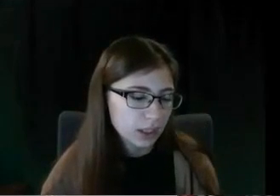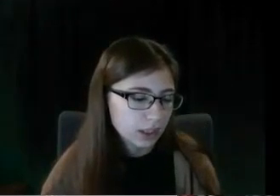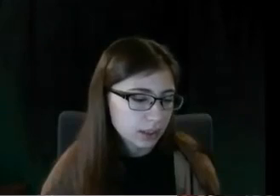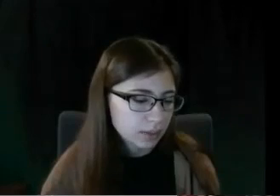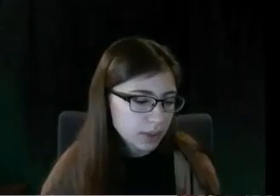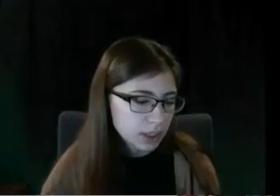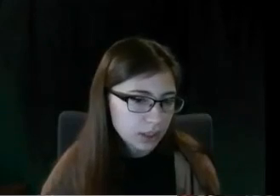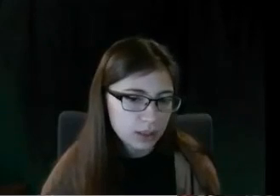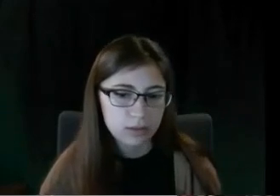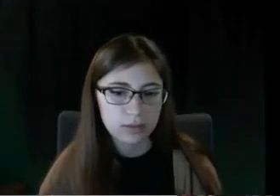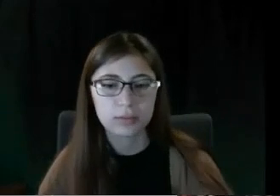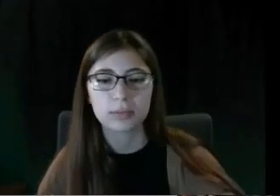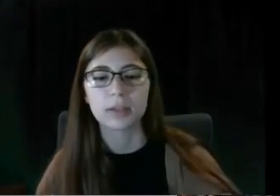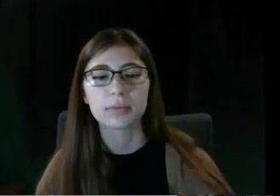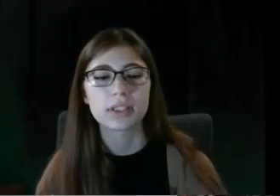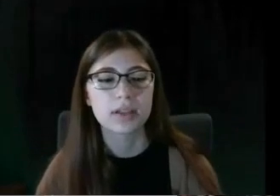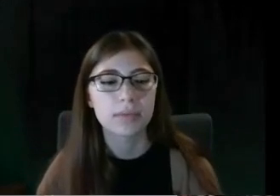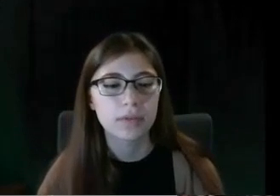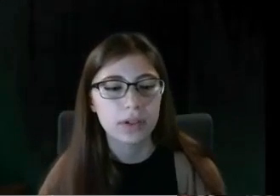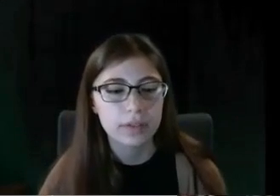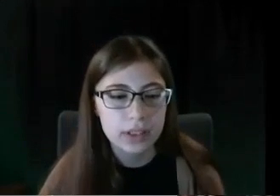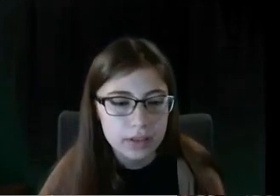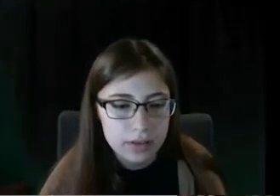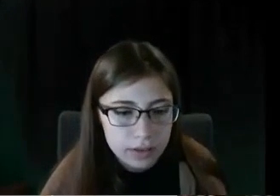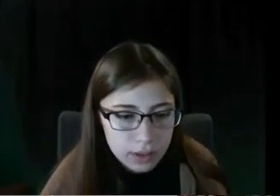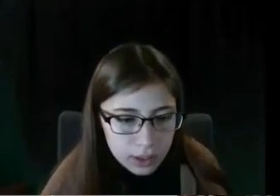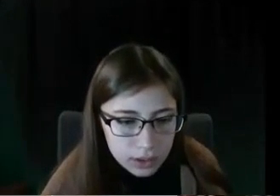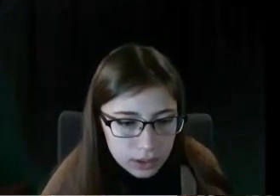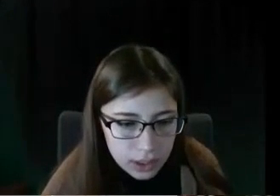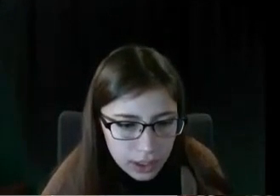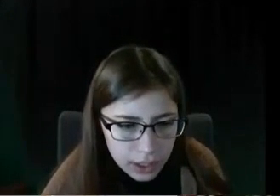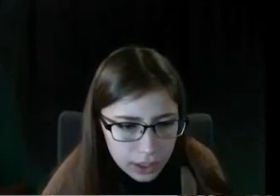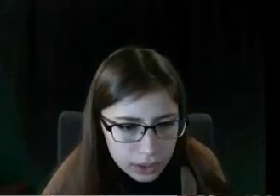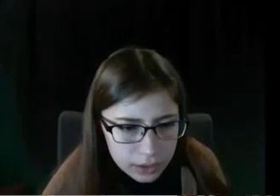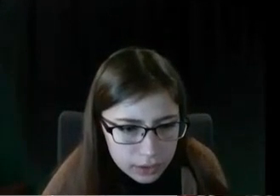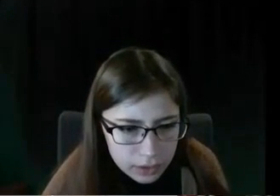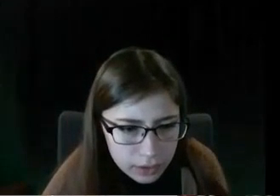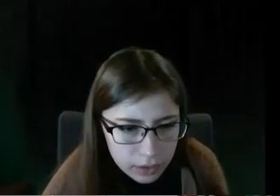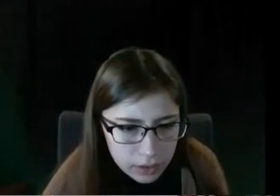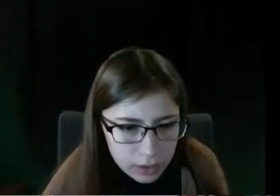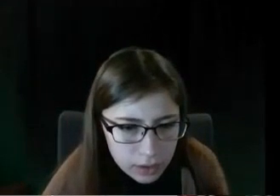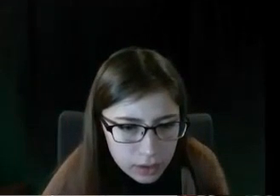Let me put this up in front of us and look at.